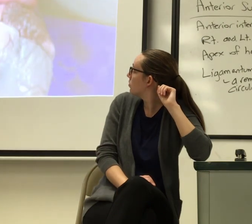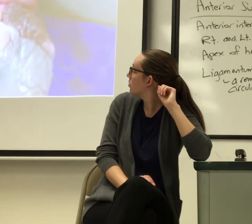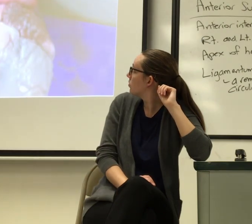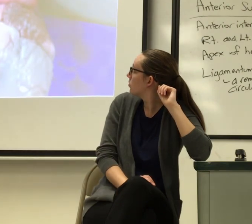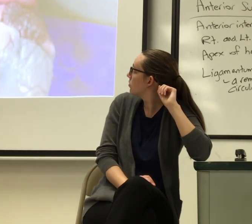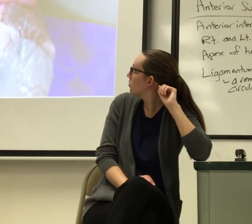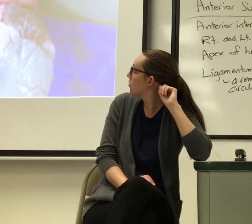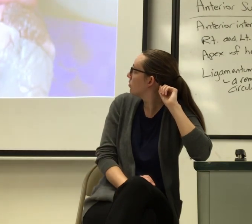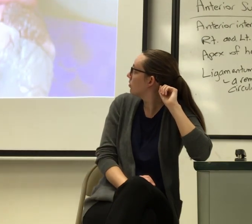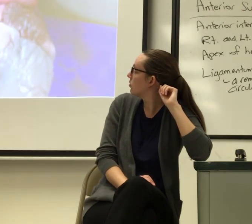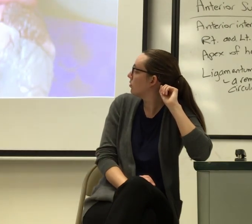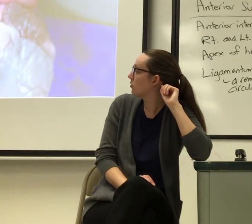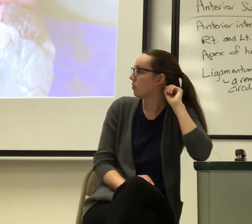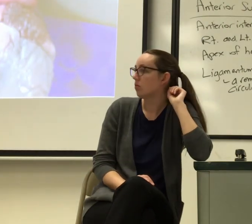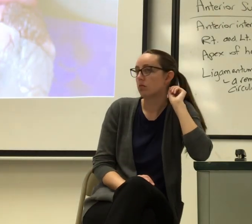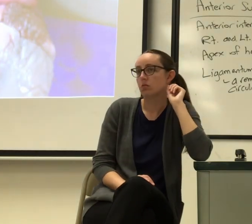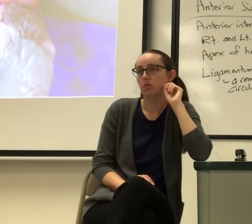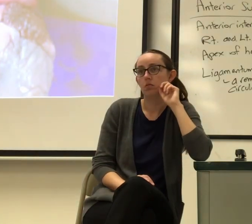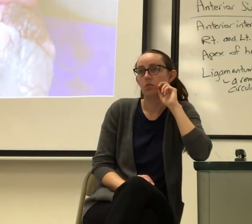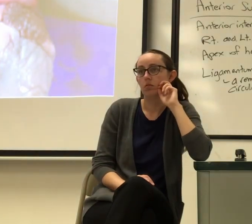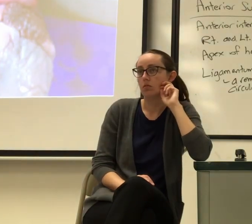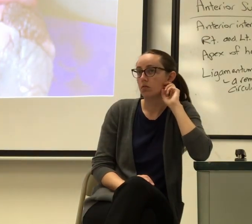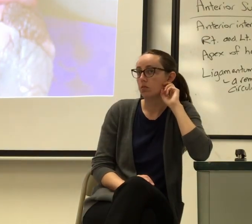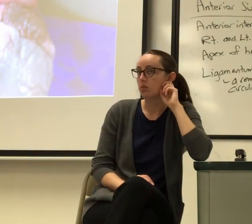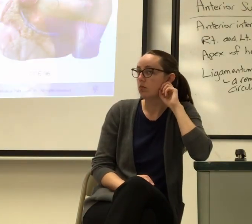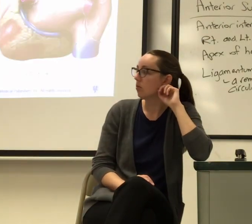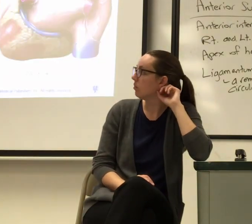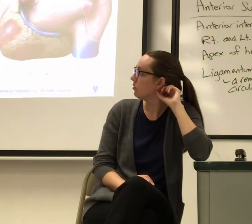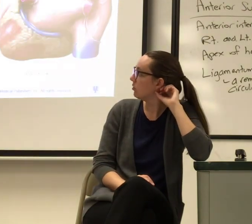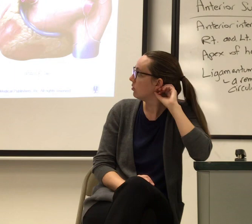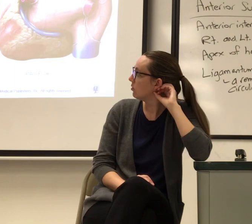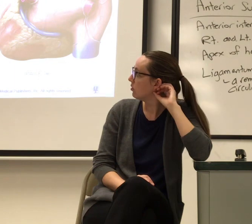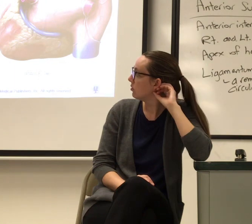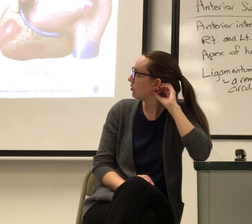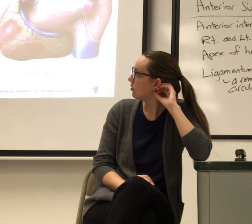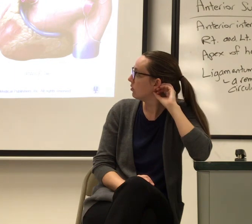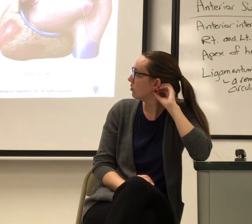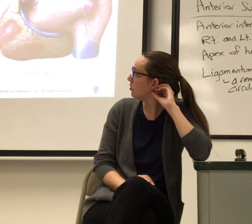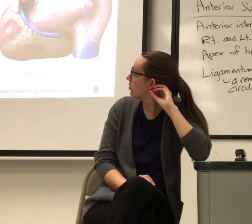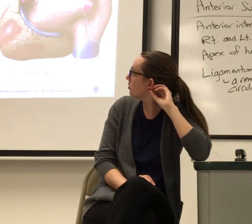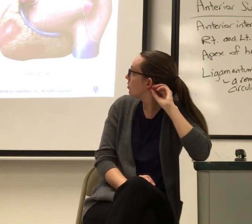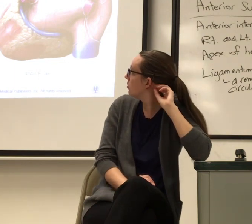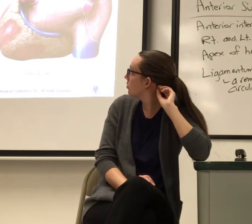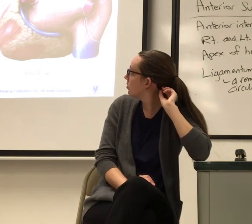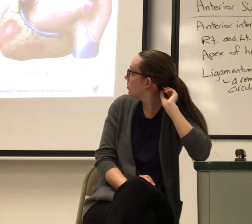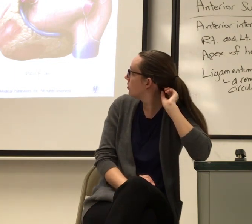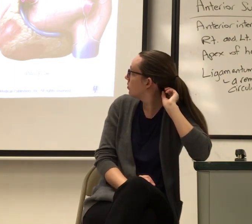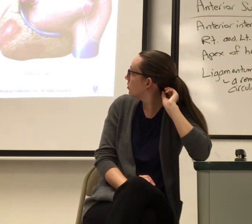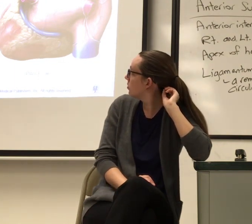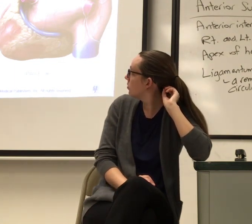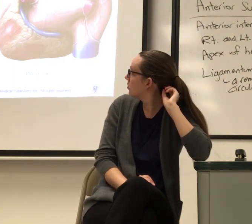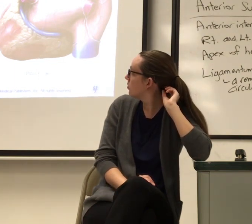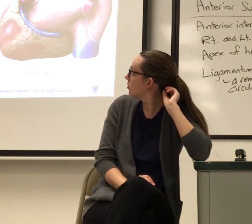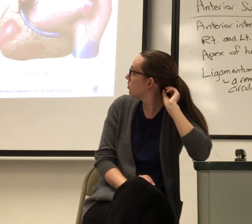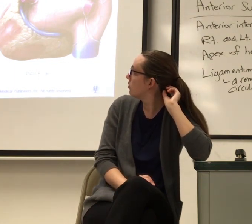even see it. Depends how far down they cut. This is the base of the heart, or the posterior